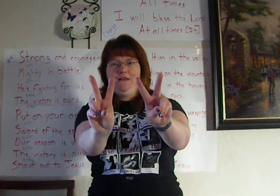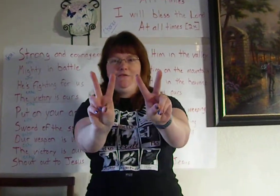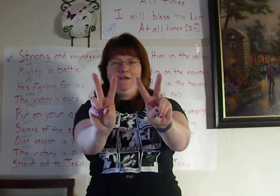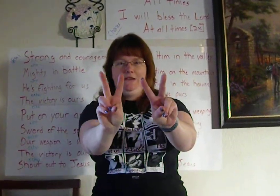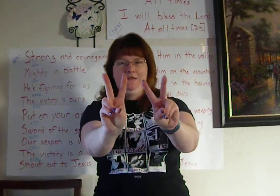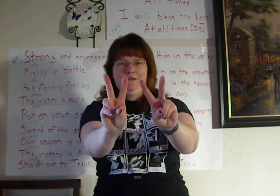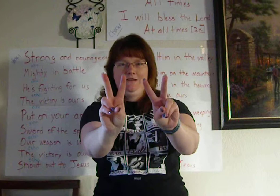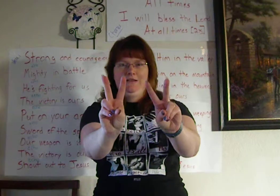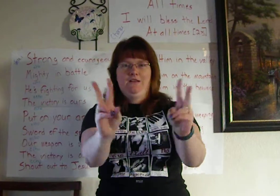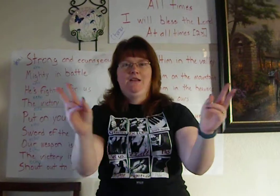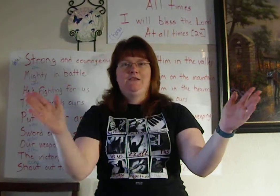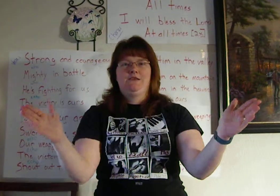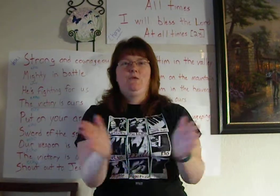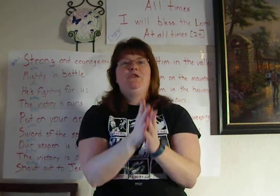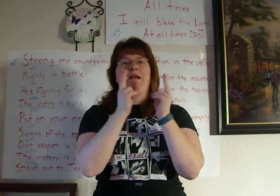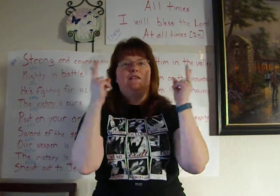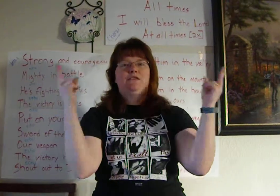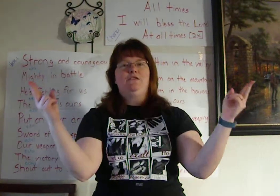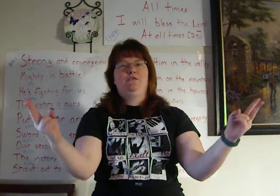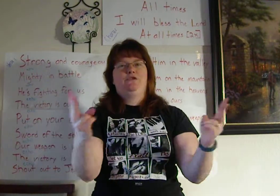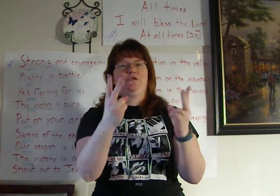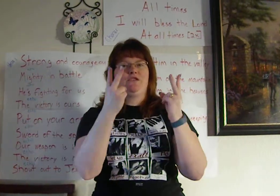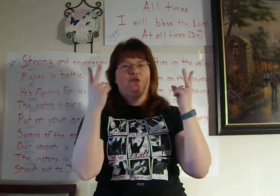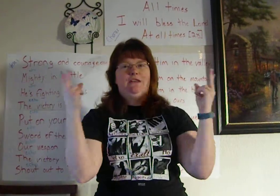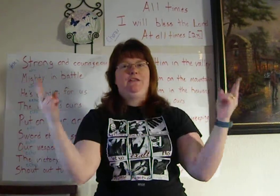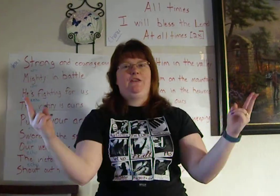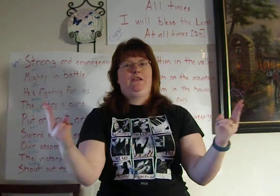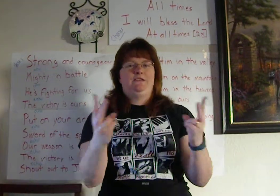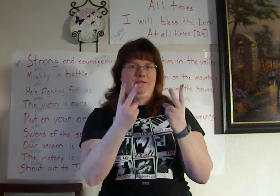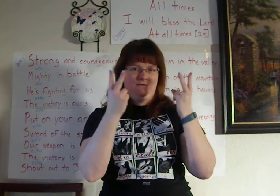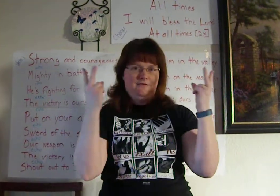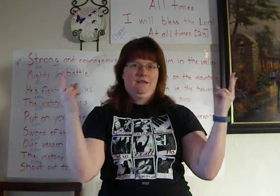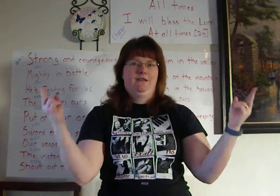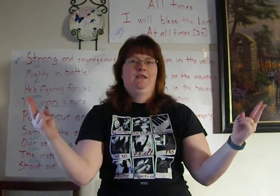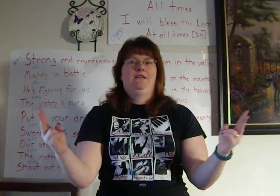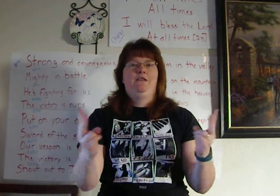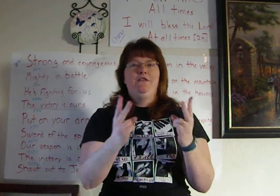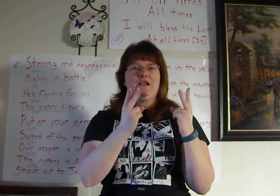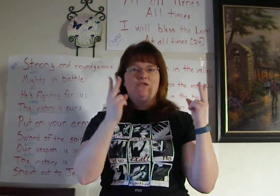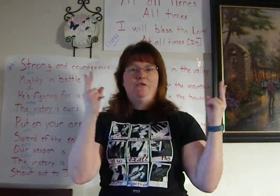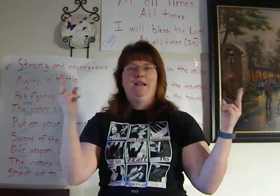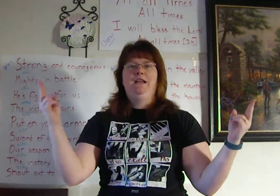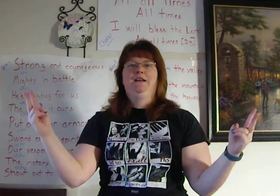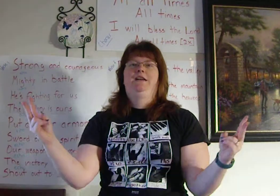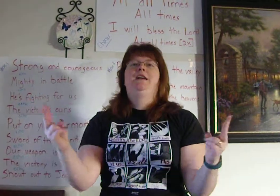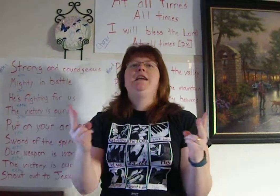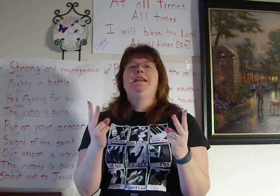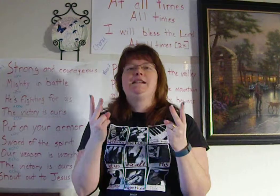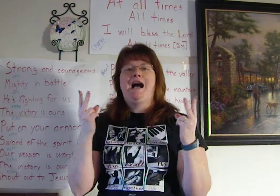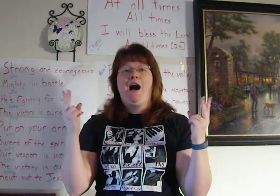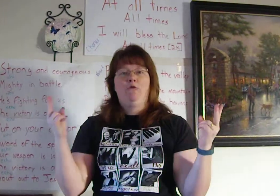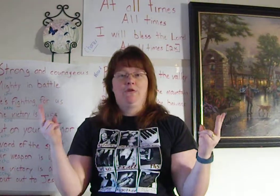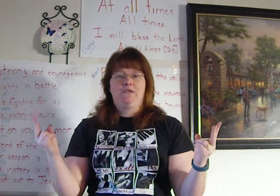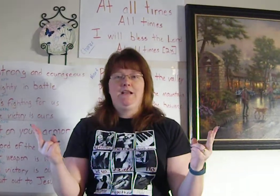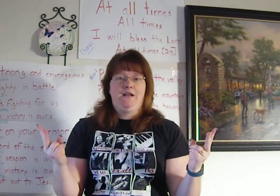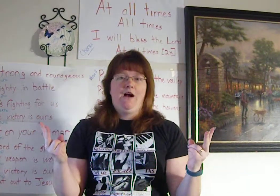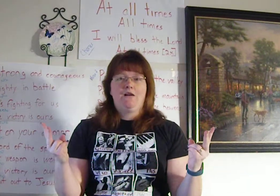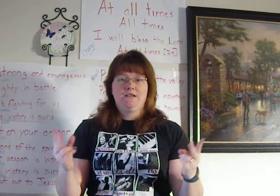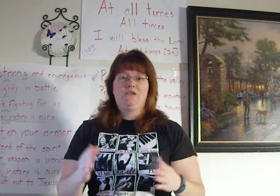have a V. So when you make the circles, you're circling the V's. The victory is ours, and ours is